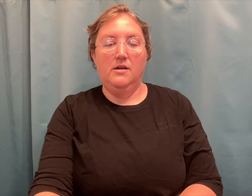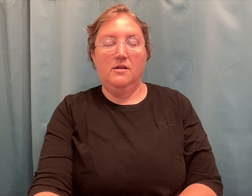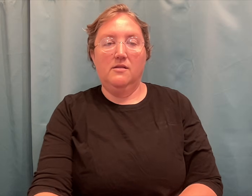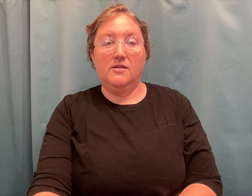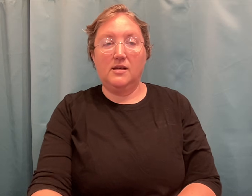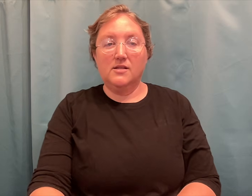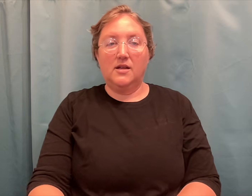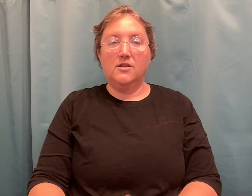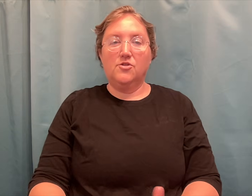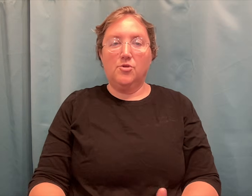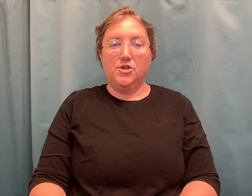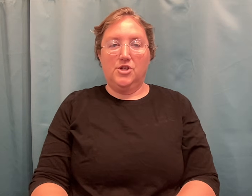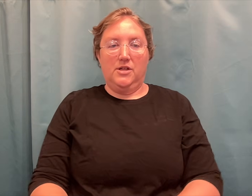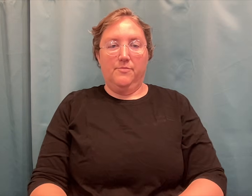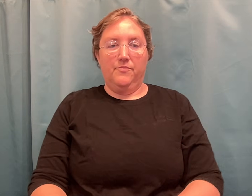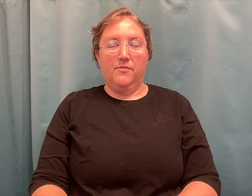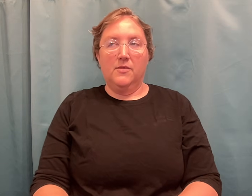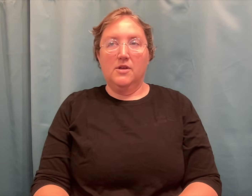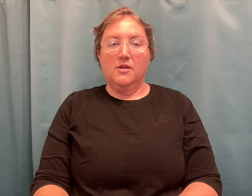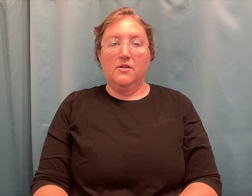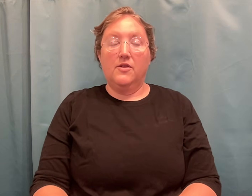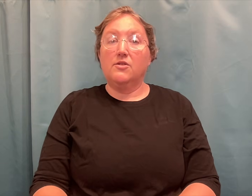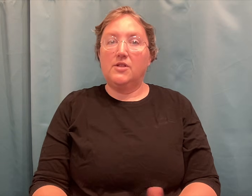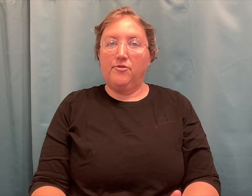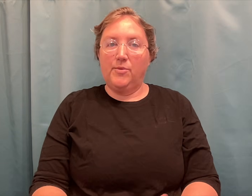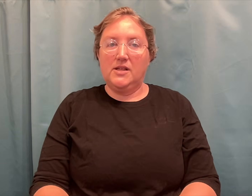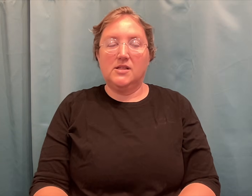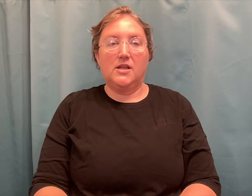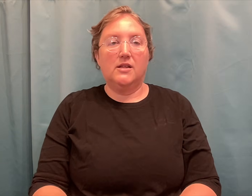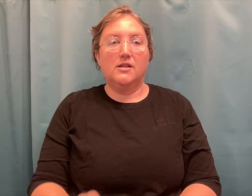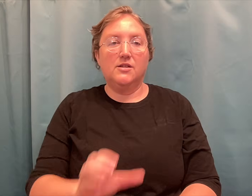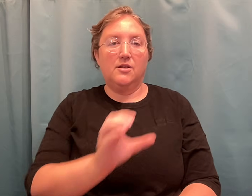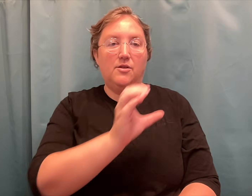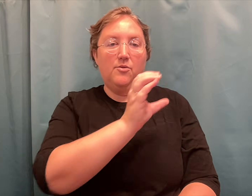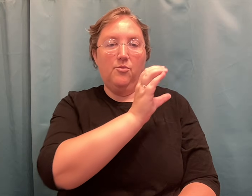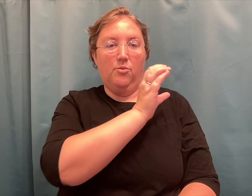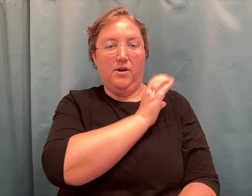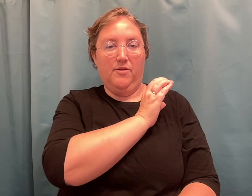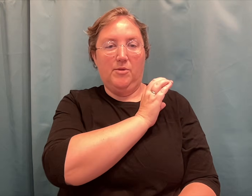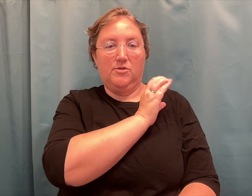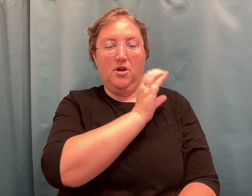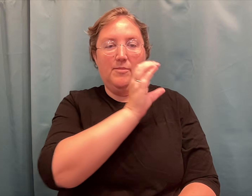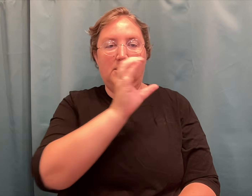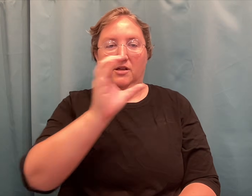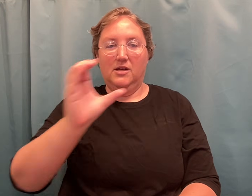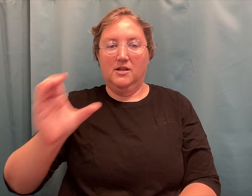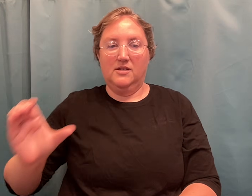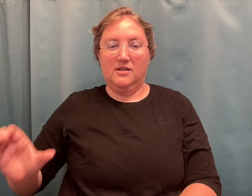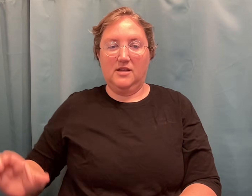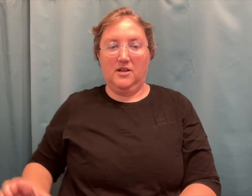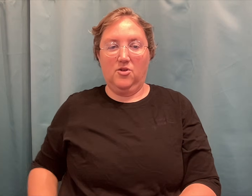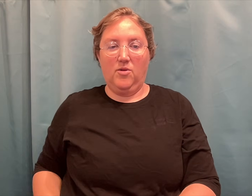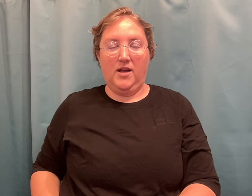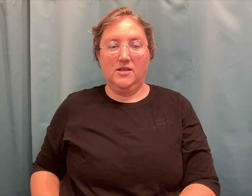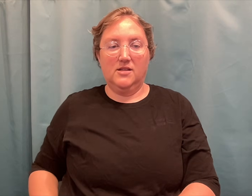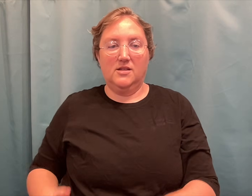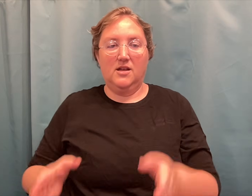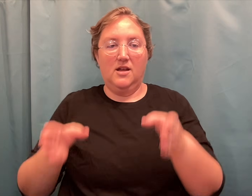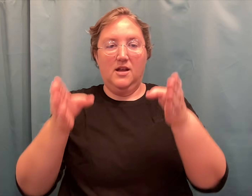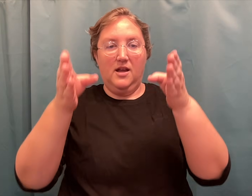The second sign is Christian. There are several ways to sign this. One of the most common is the sign Christ and